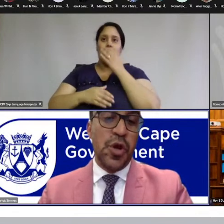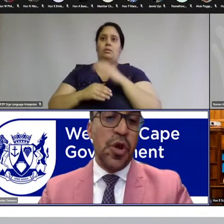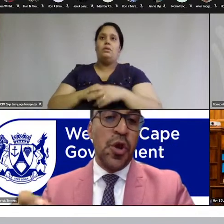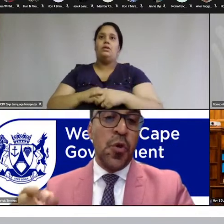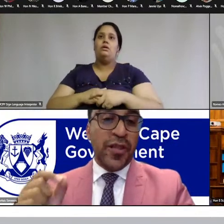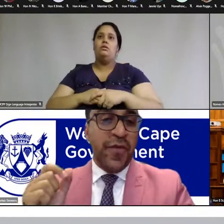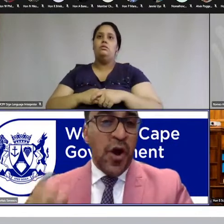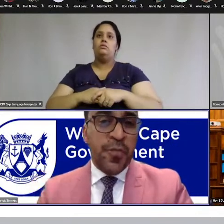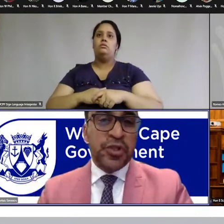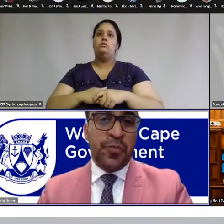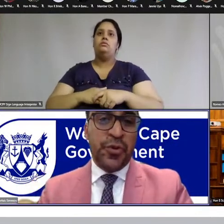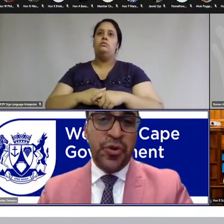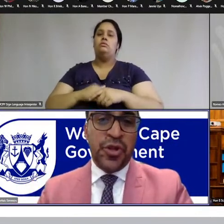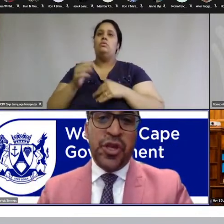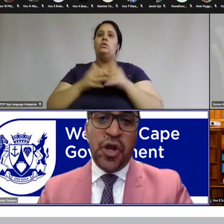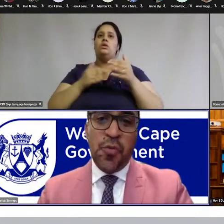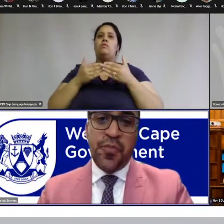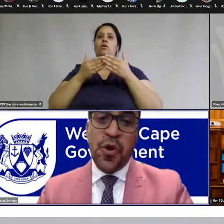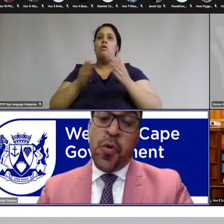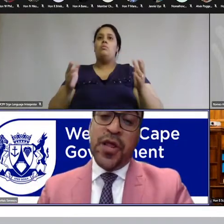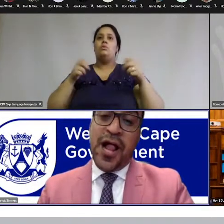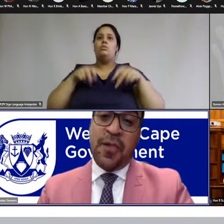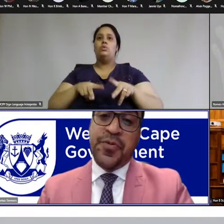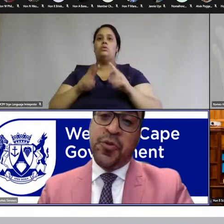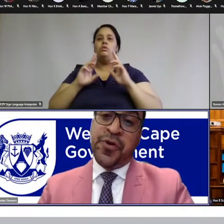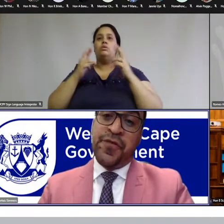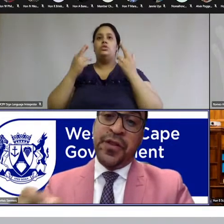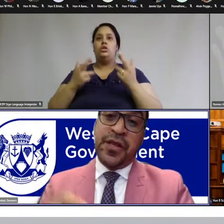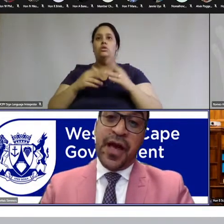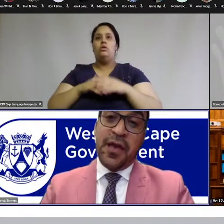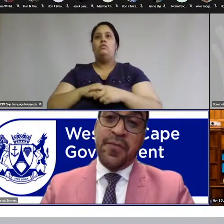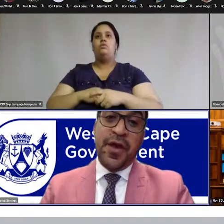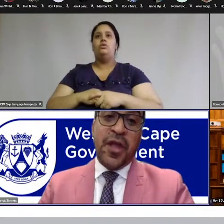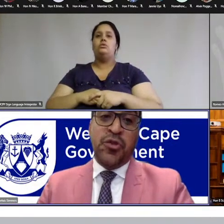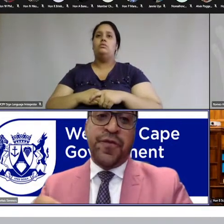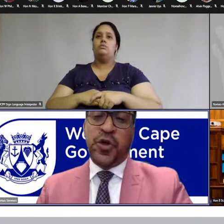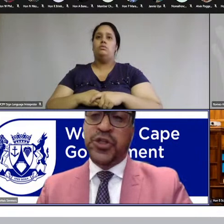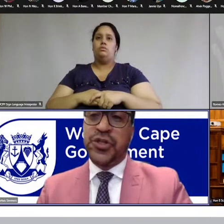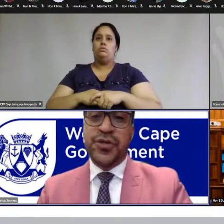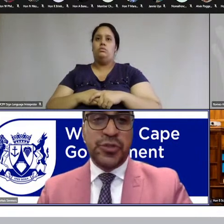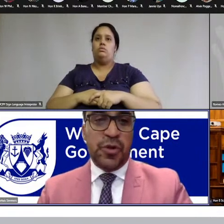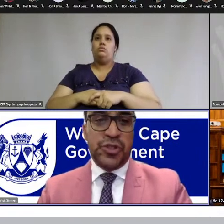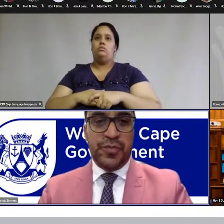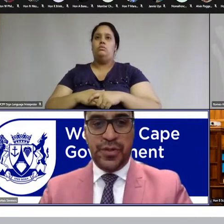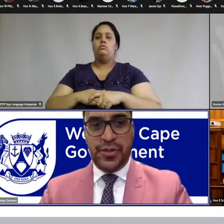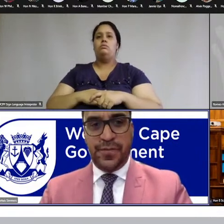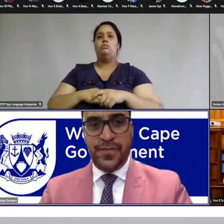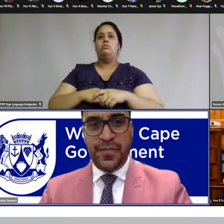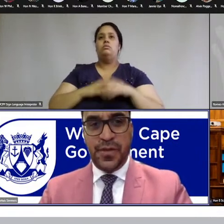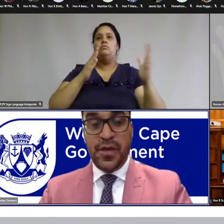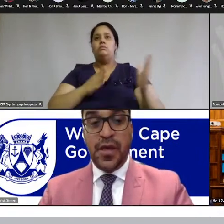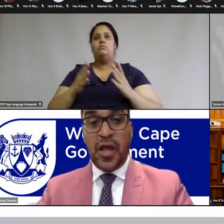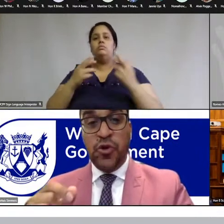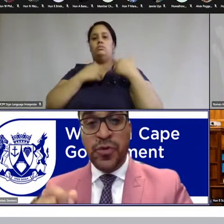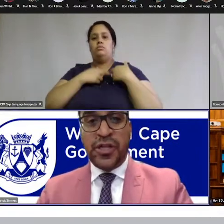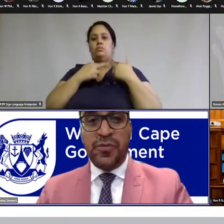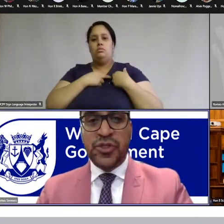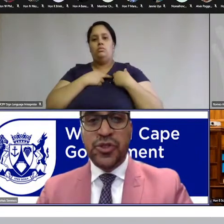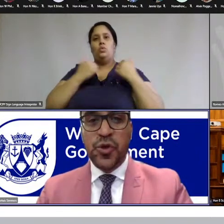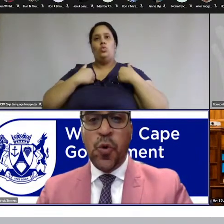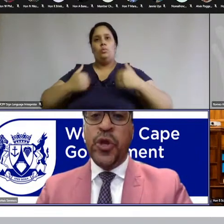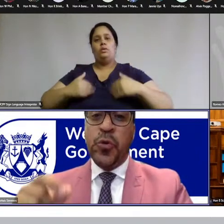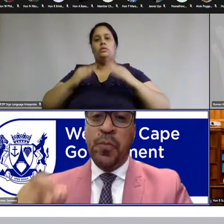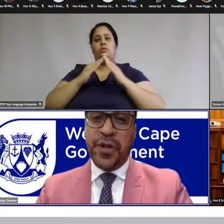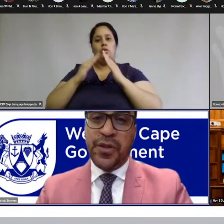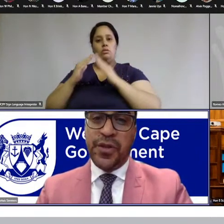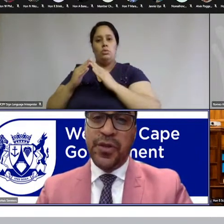homes. Whatever opens opportunity and hope will help to prevent crime and to foster responsibility. At Human